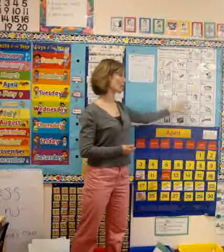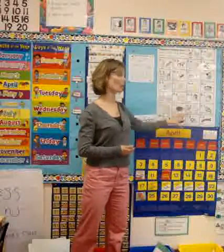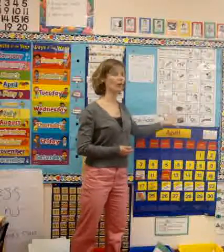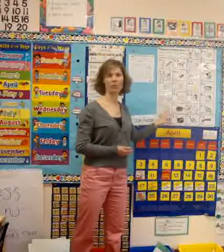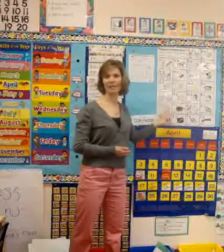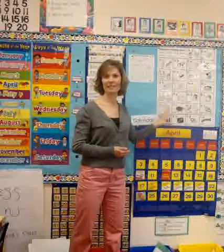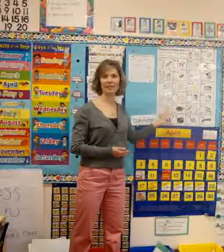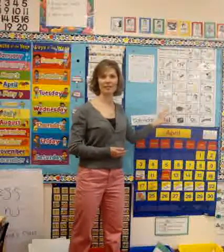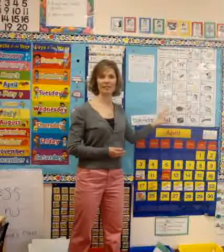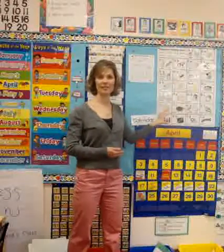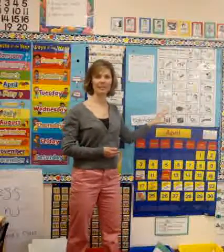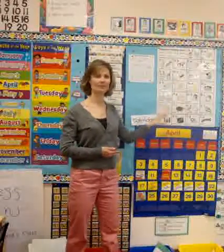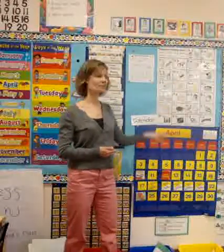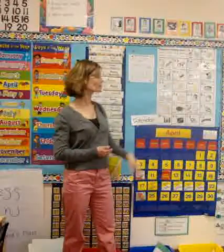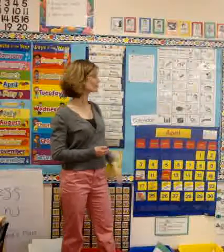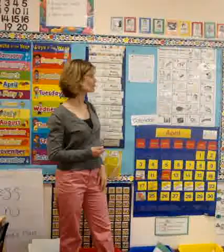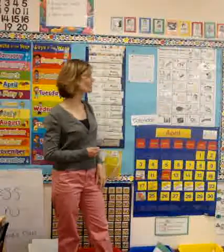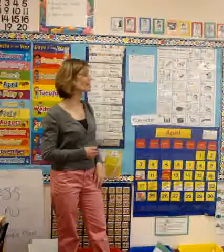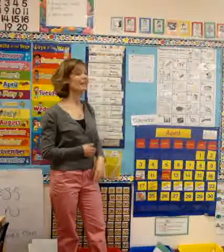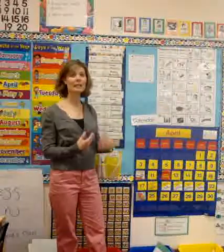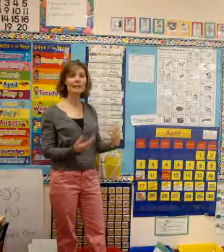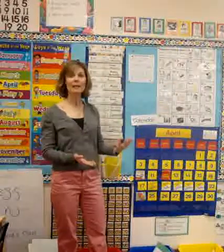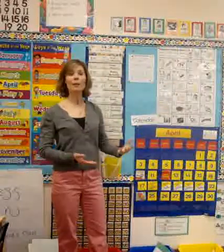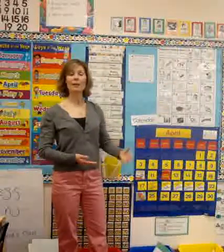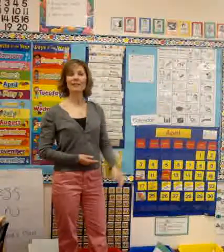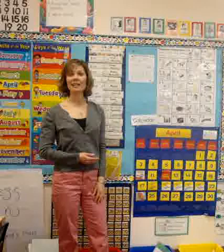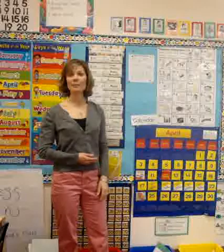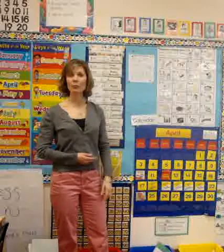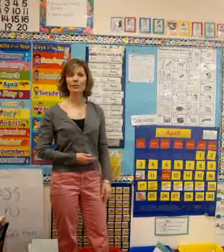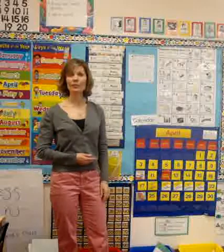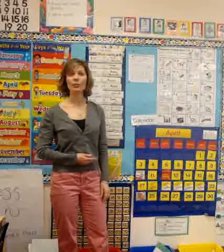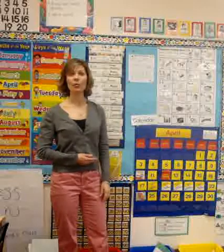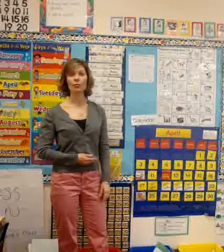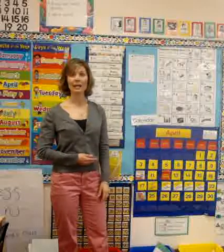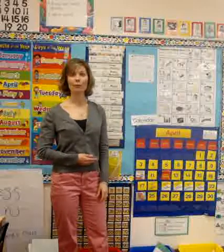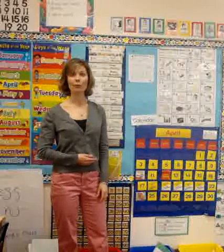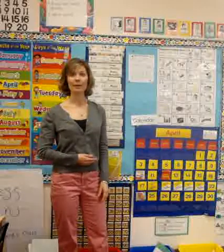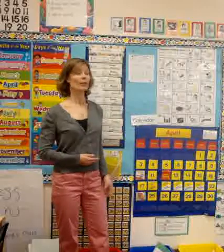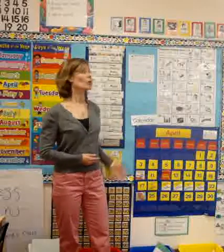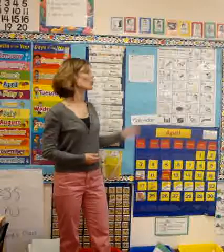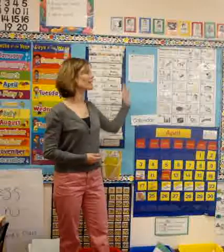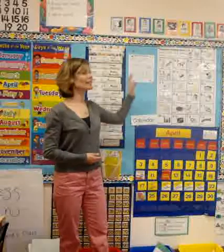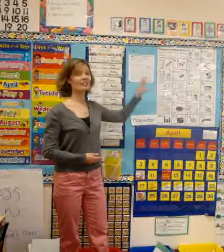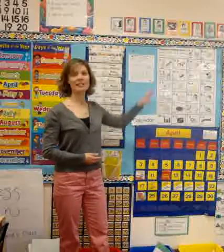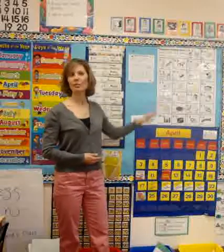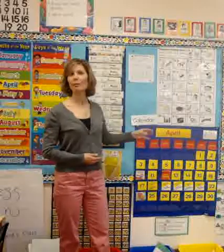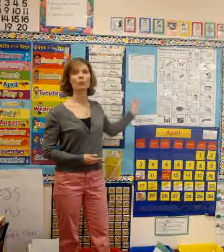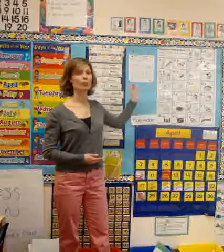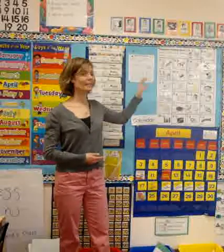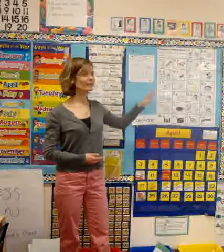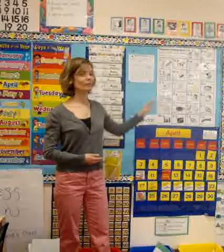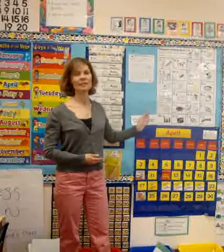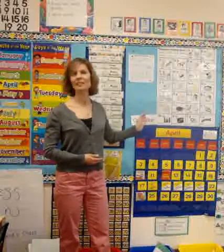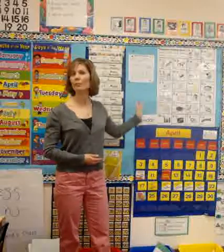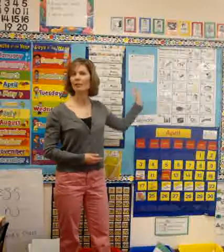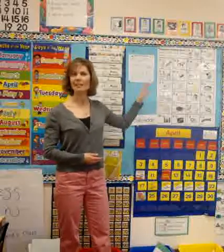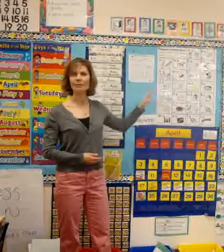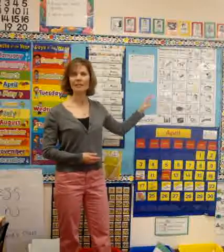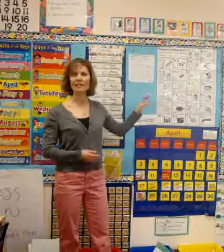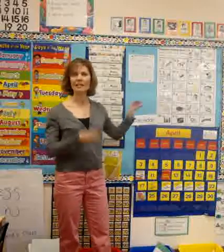all the way down to Z. And then by the time that we learn the whole alphabet, We continue it for weeks and weeks and weeks every day,